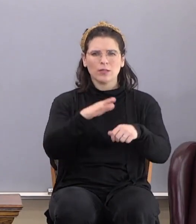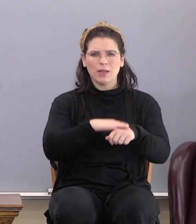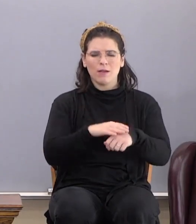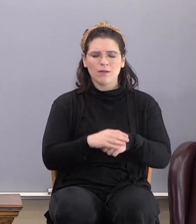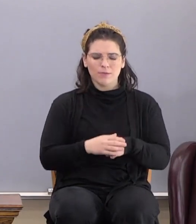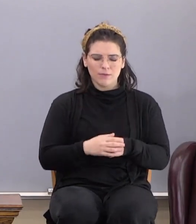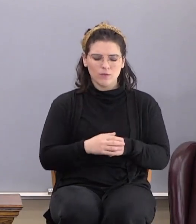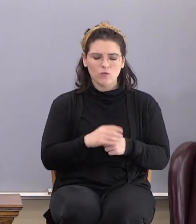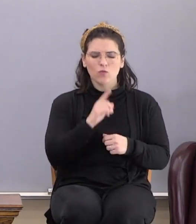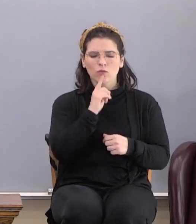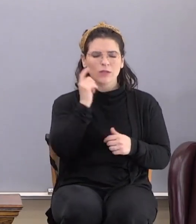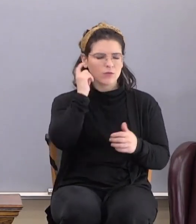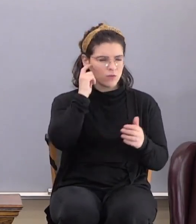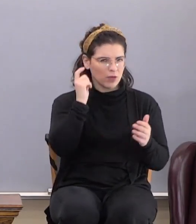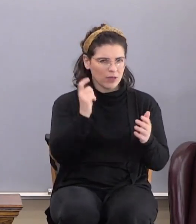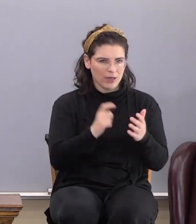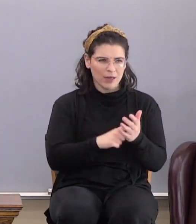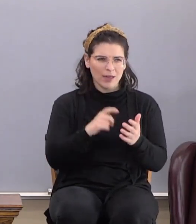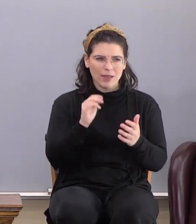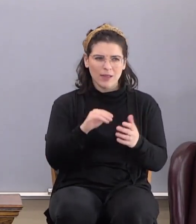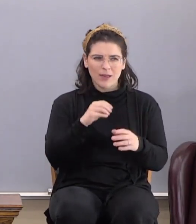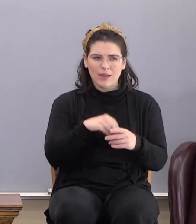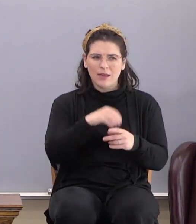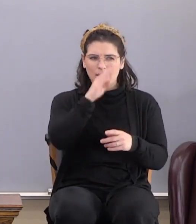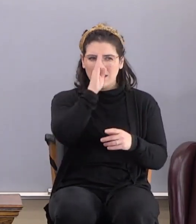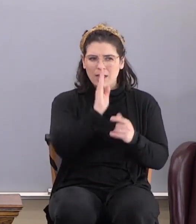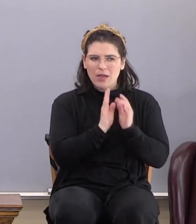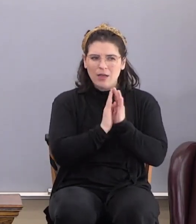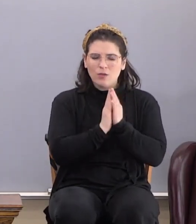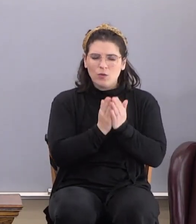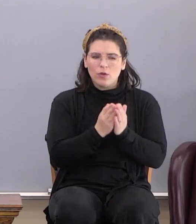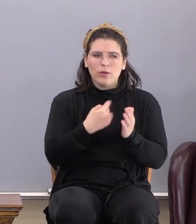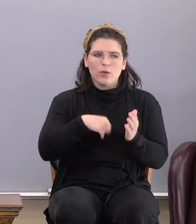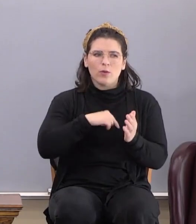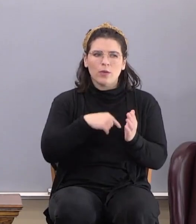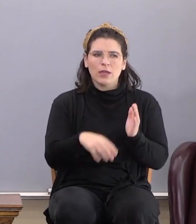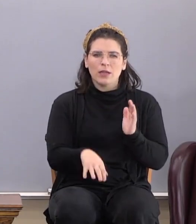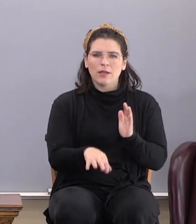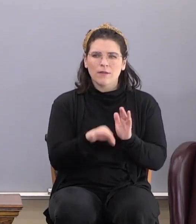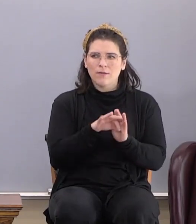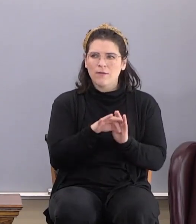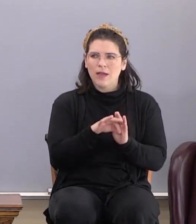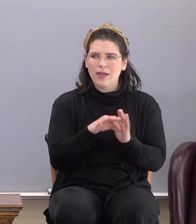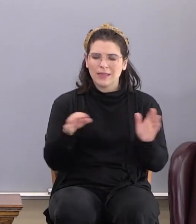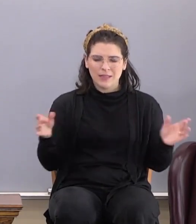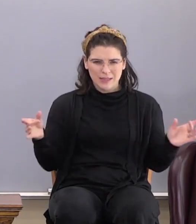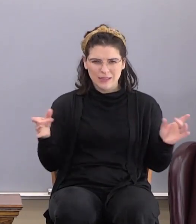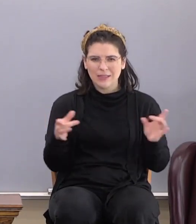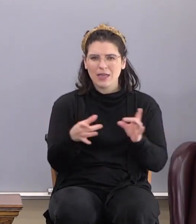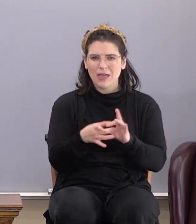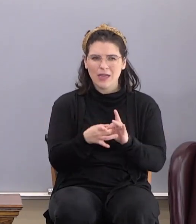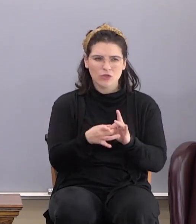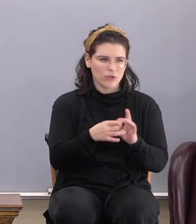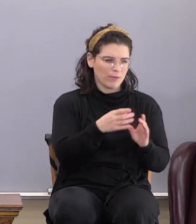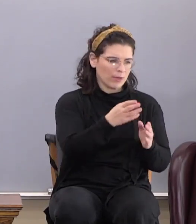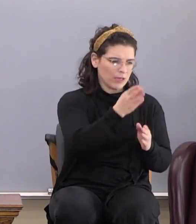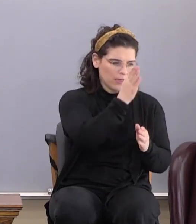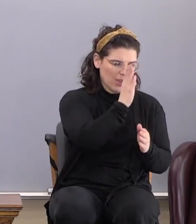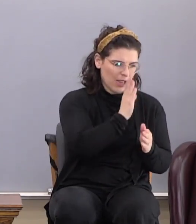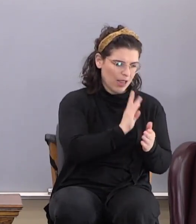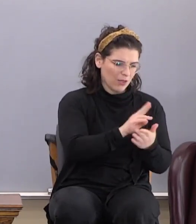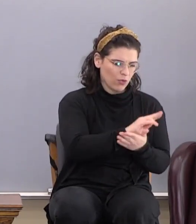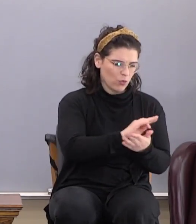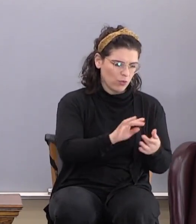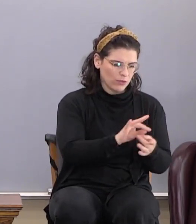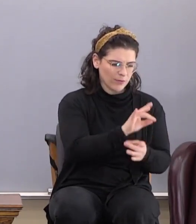just recognize that in God's Word, we find this correlation between the Holy